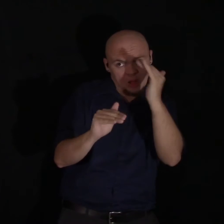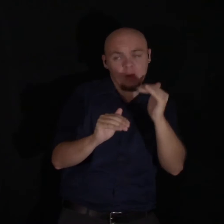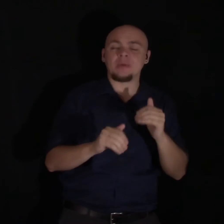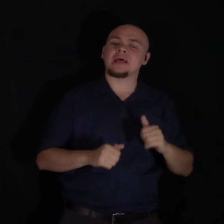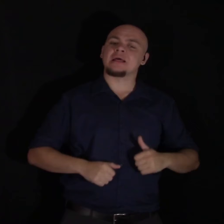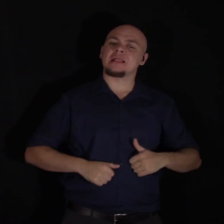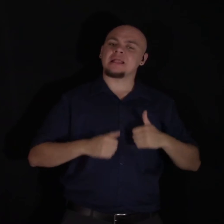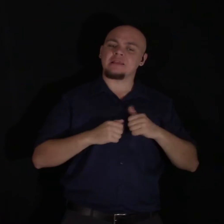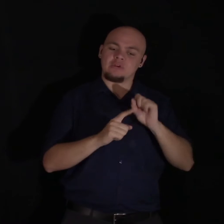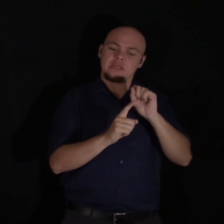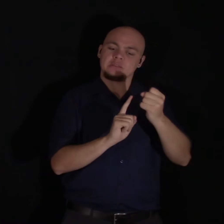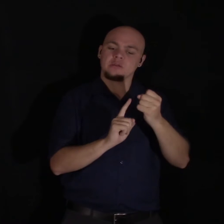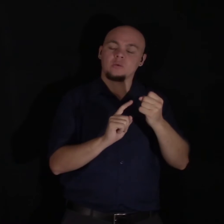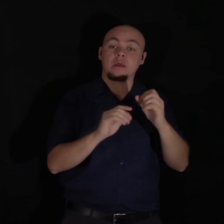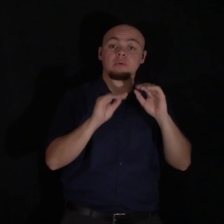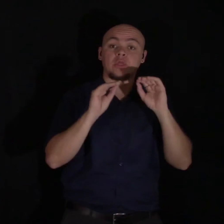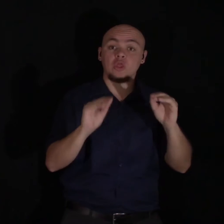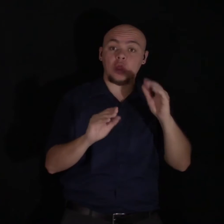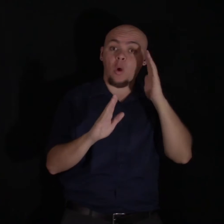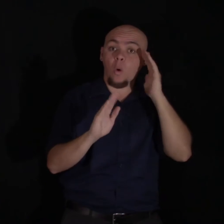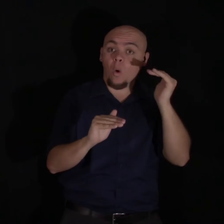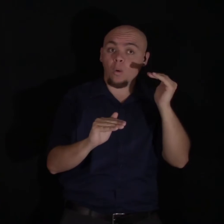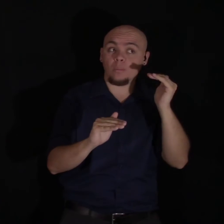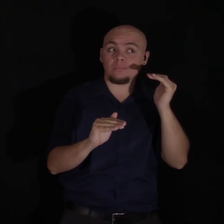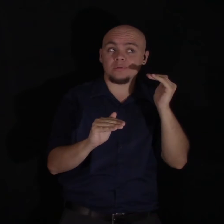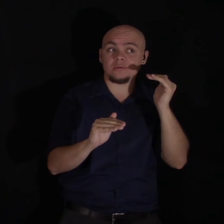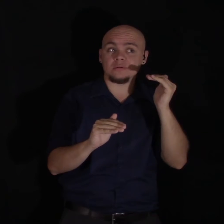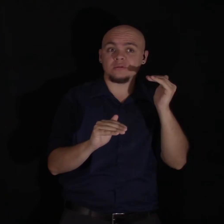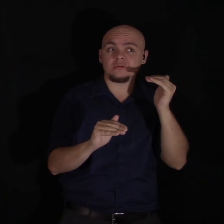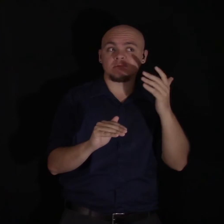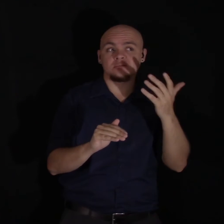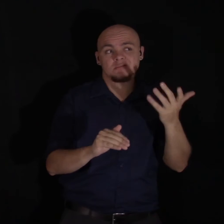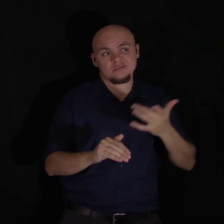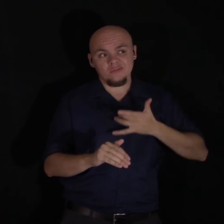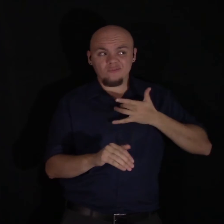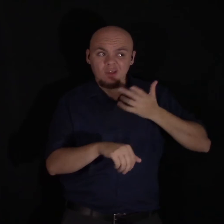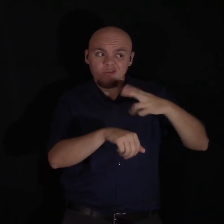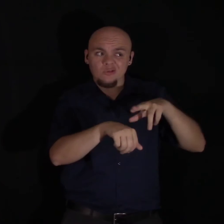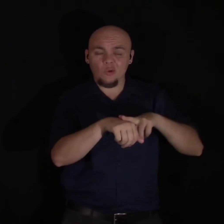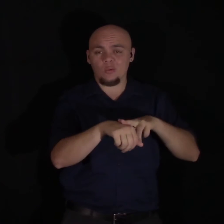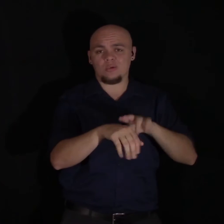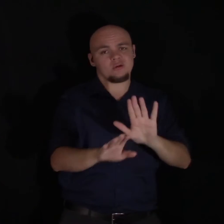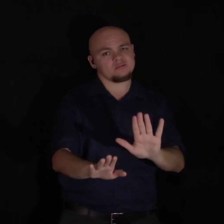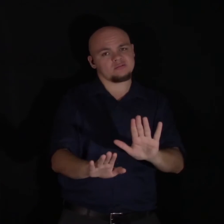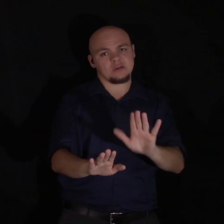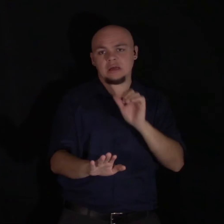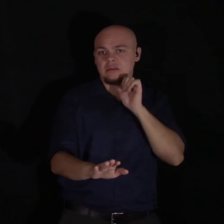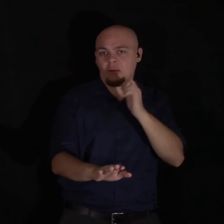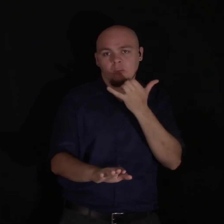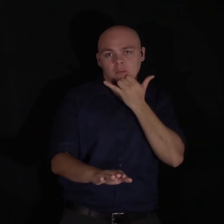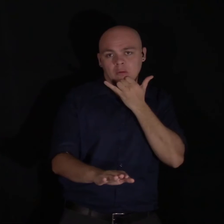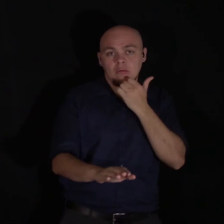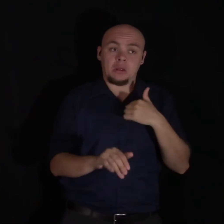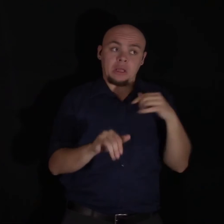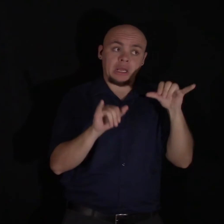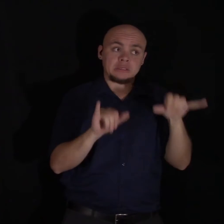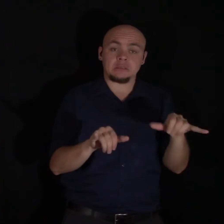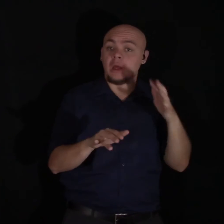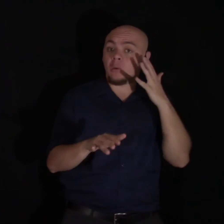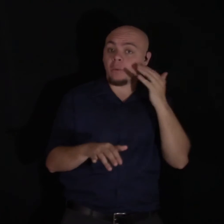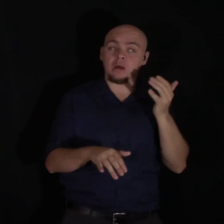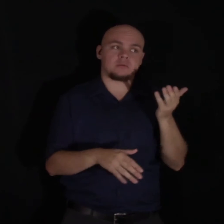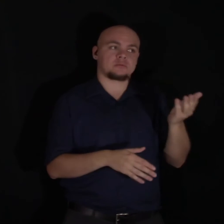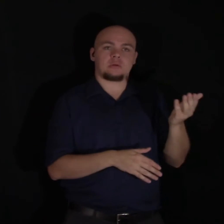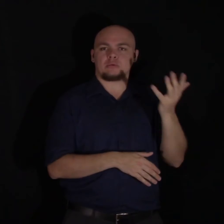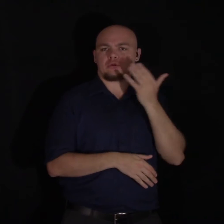in a situation that had no hope just felt normal. Now, don't get me wrong. I stayed because Hector was